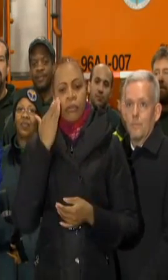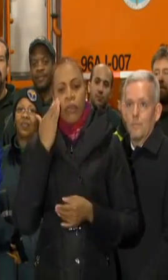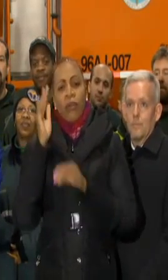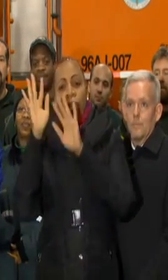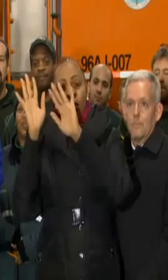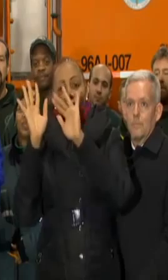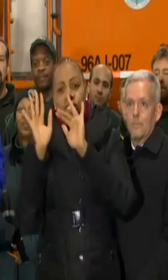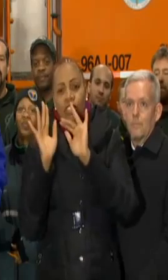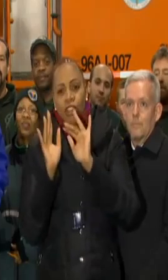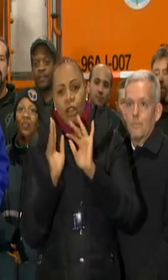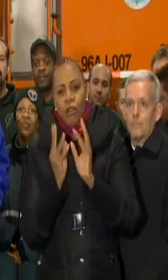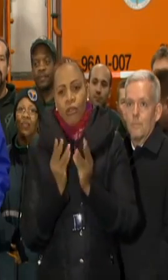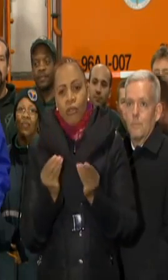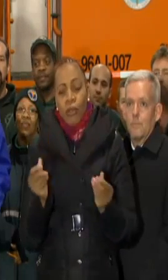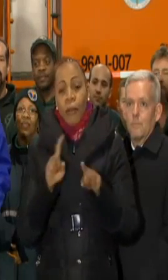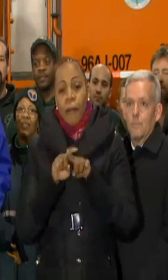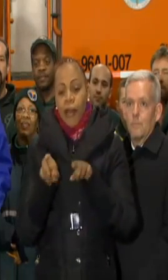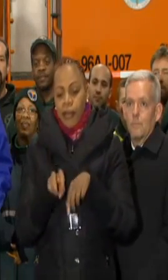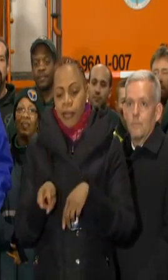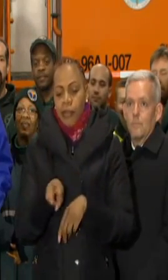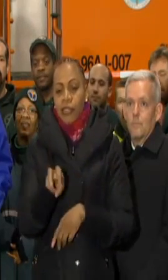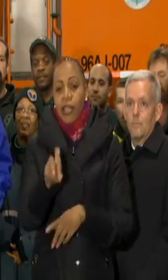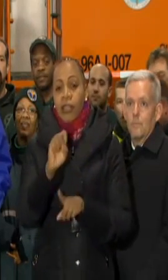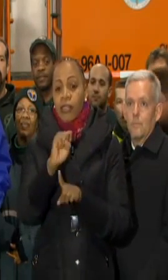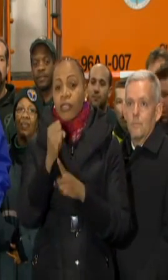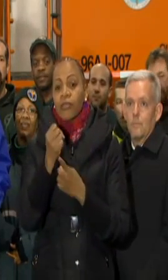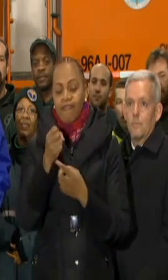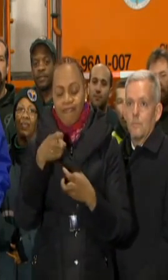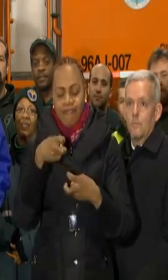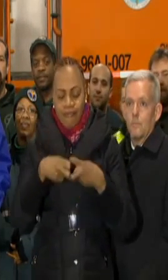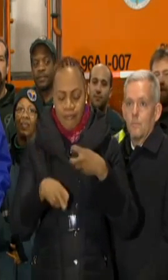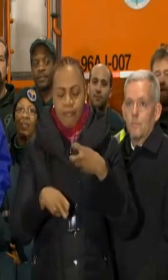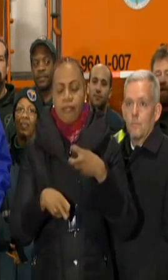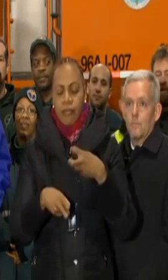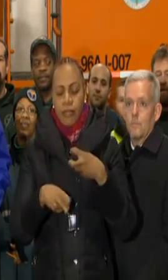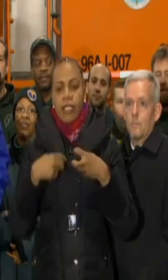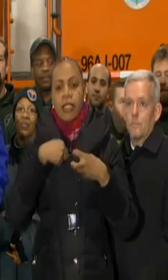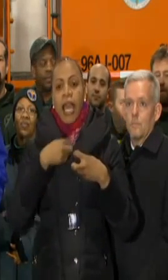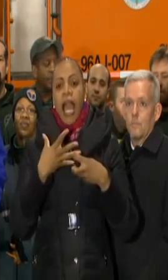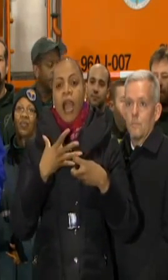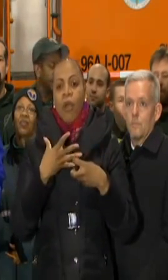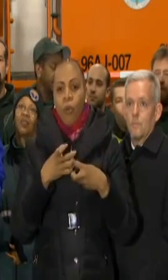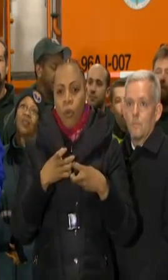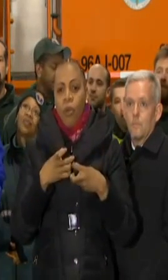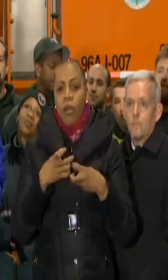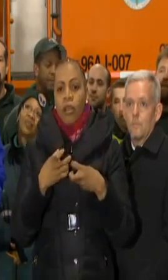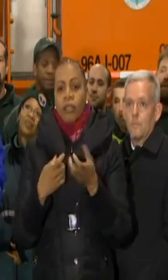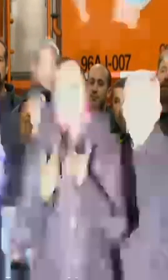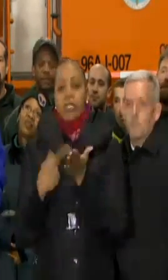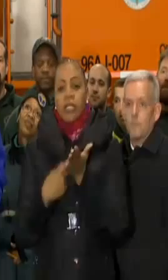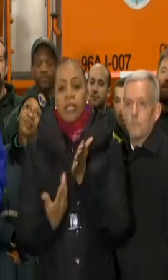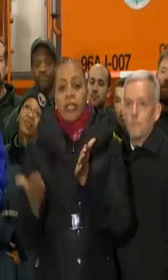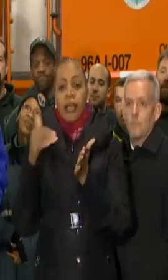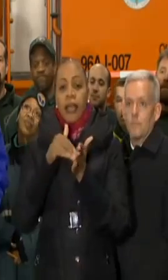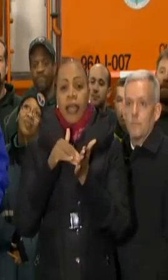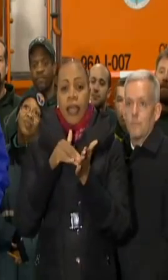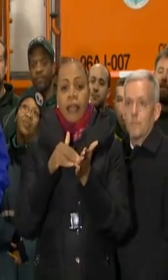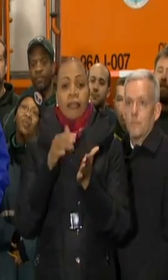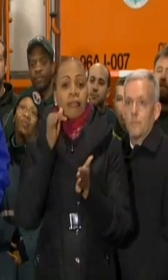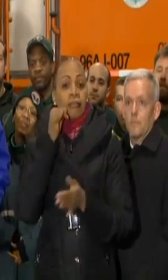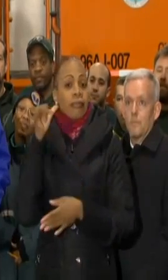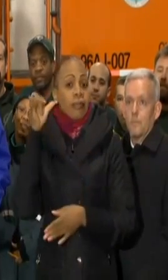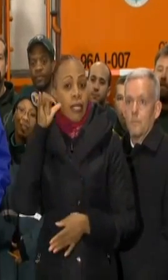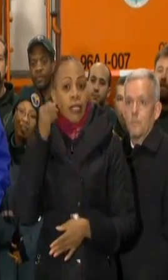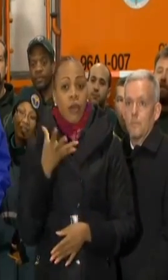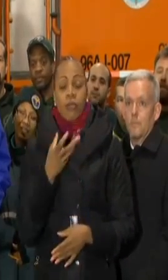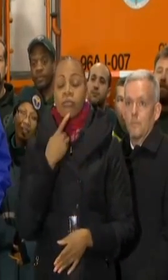has ended, the travel conditions are obviously still very, very difficult. So I want to pick up where we were yesterday. I want to